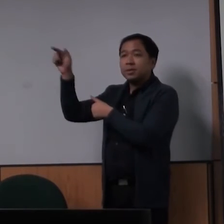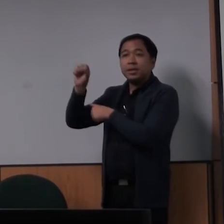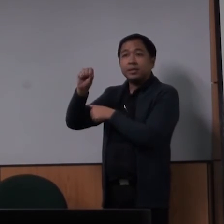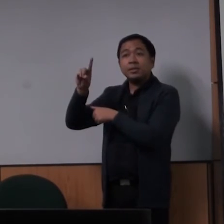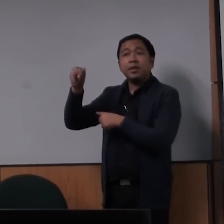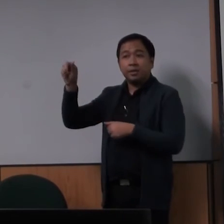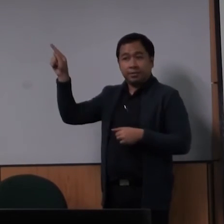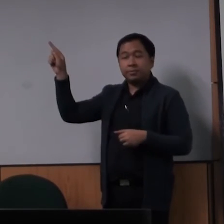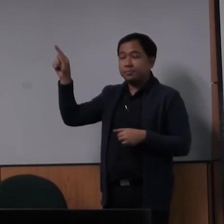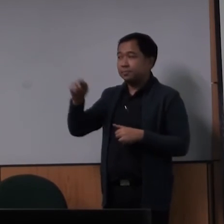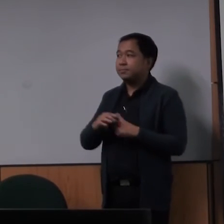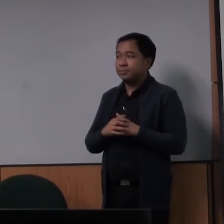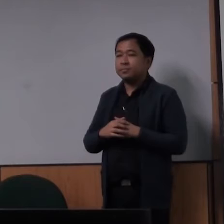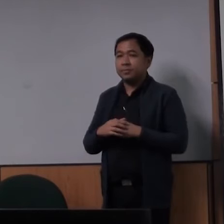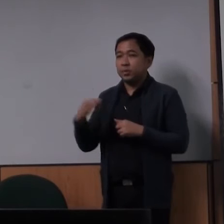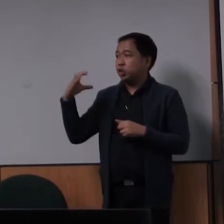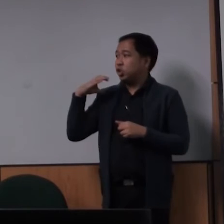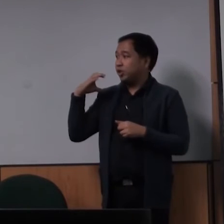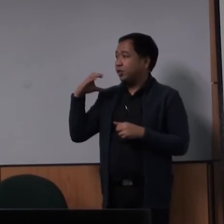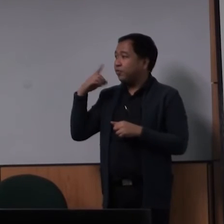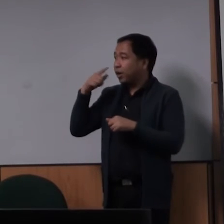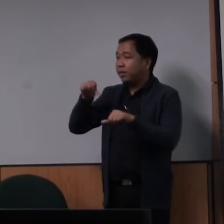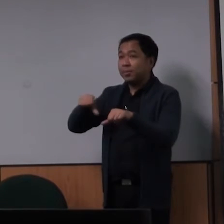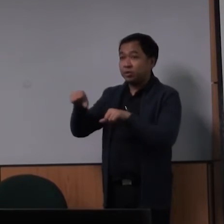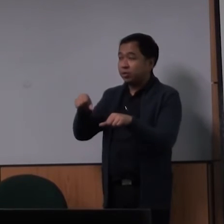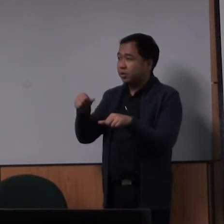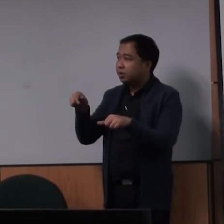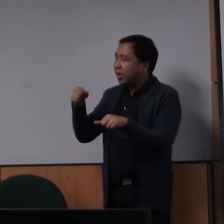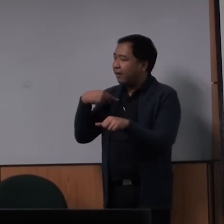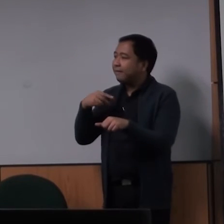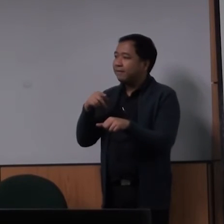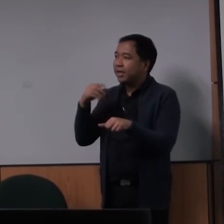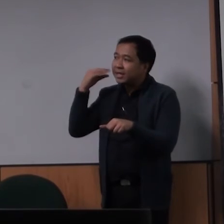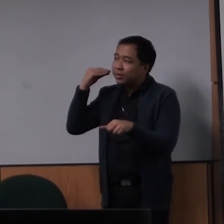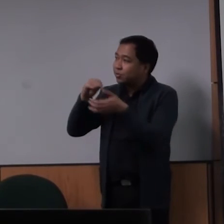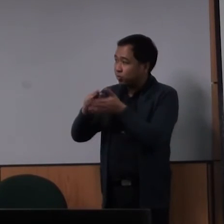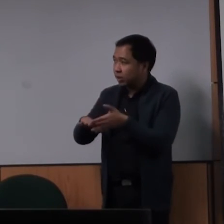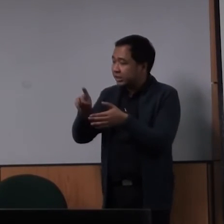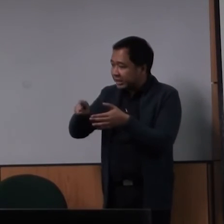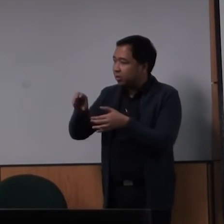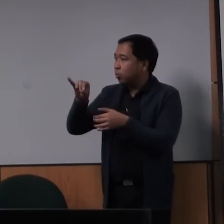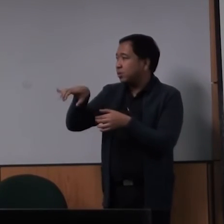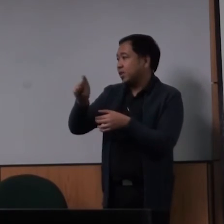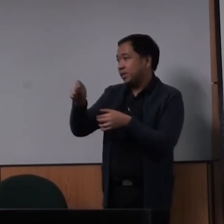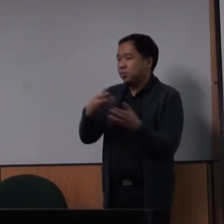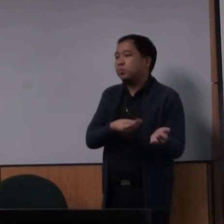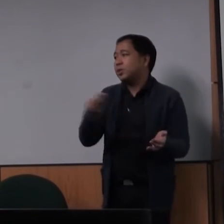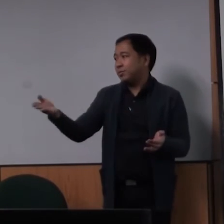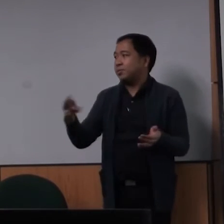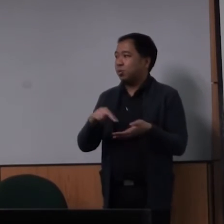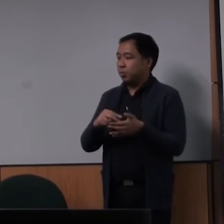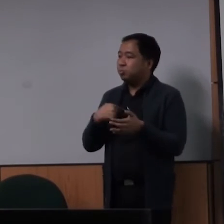students, they need to have an OJT. So they were the ones. So it came that I'm the